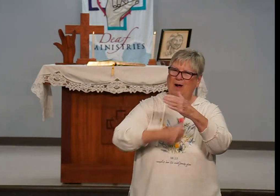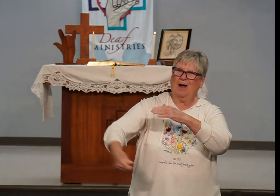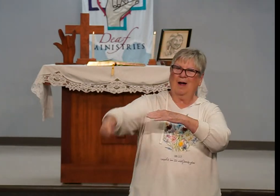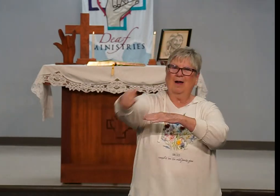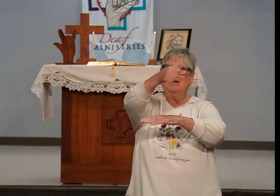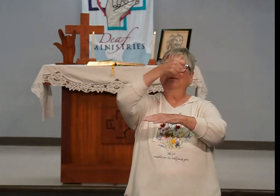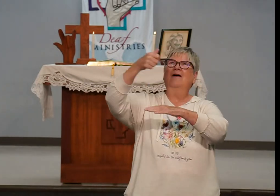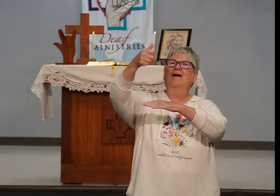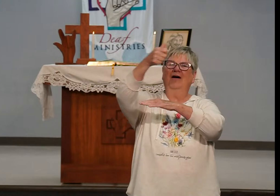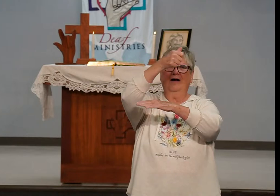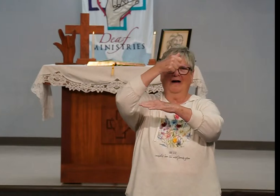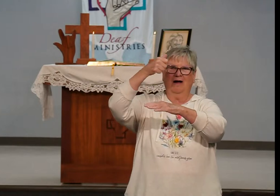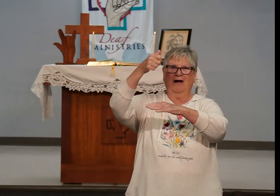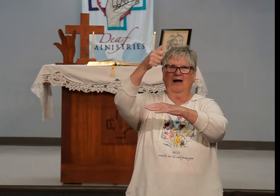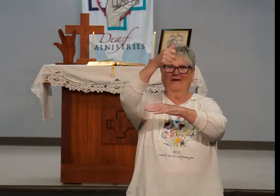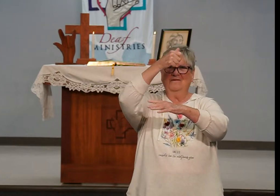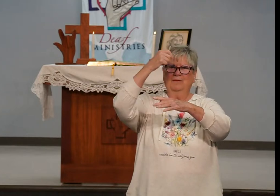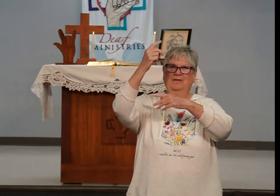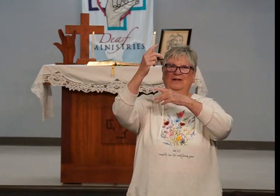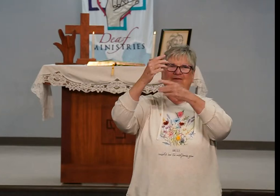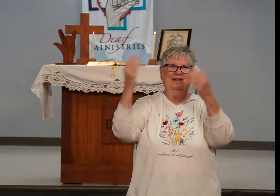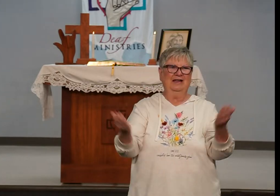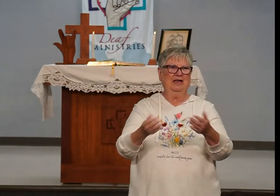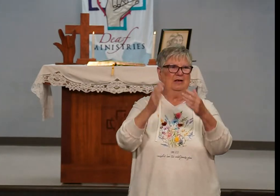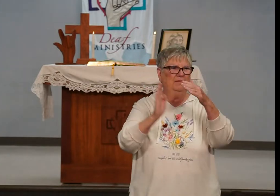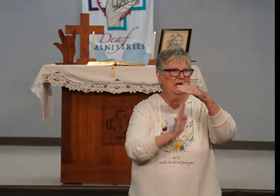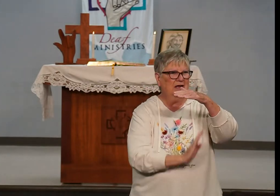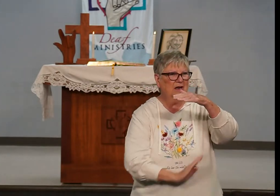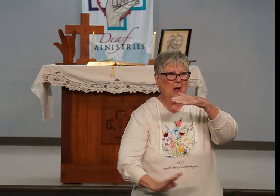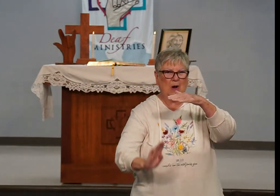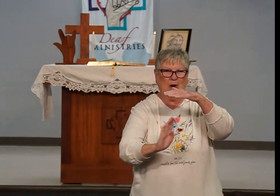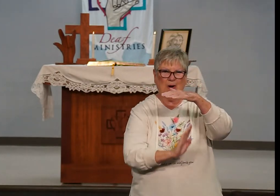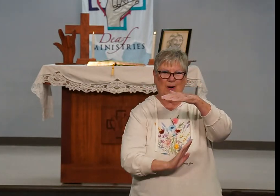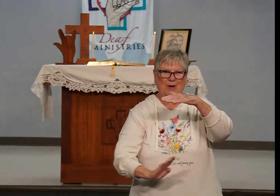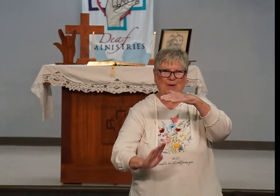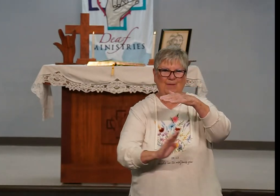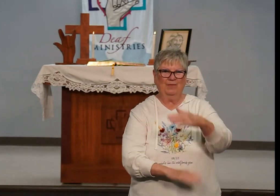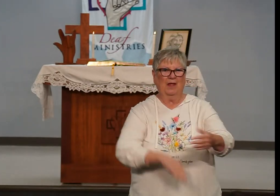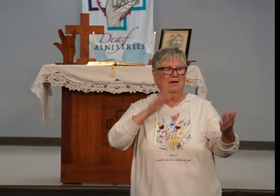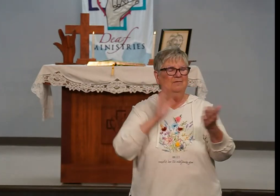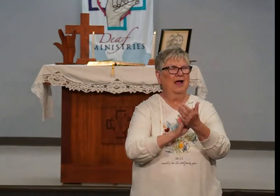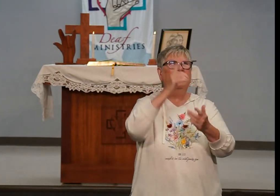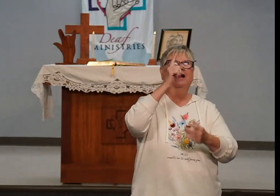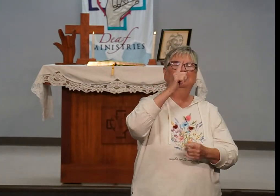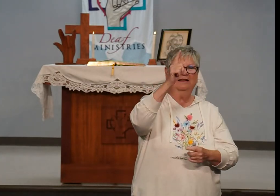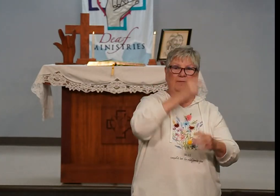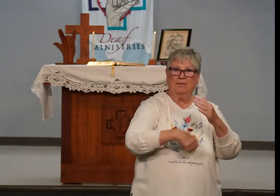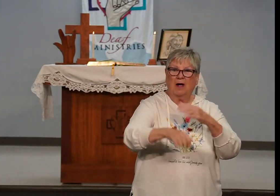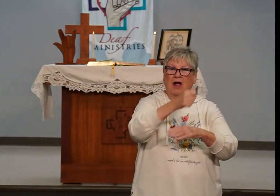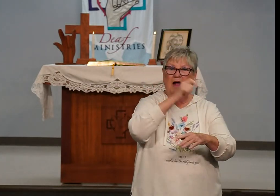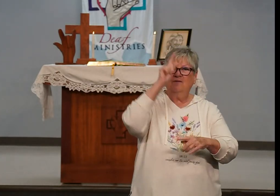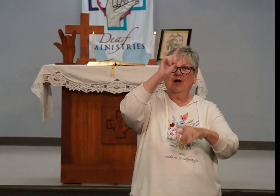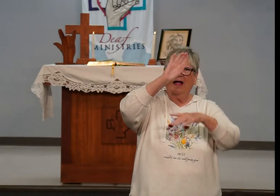all people here below. Praise him above,